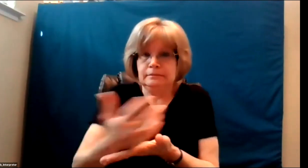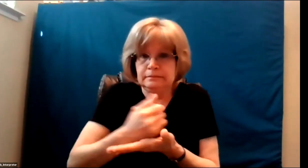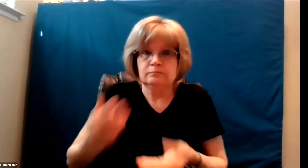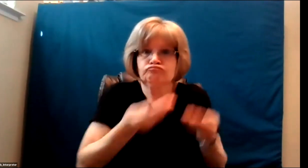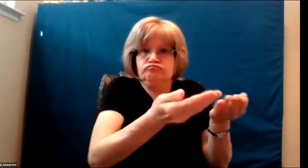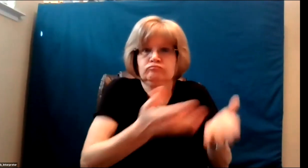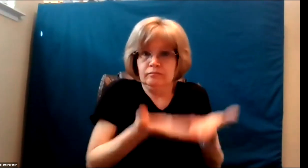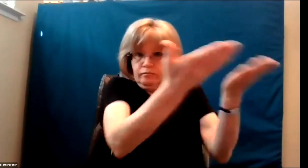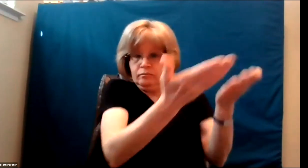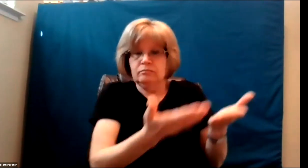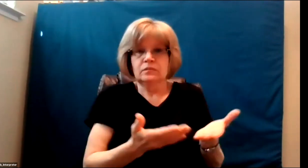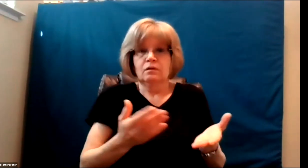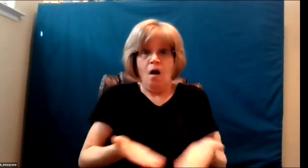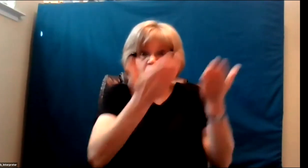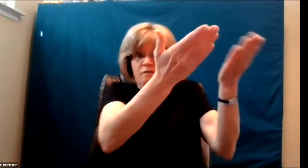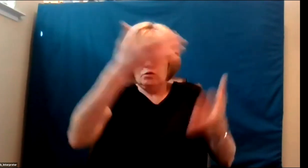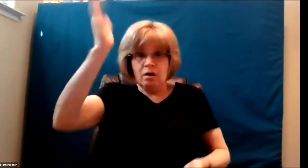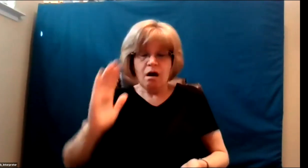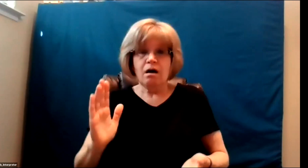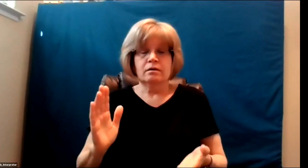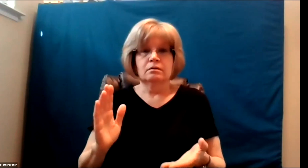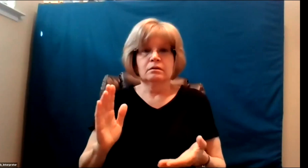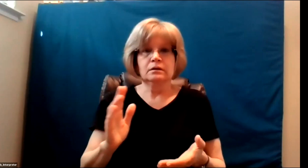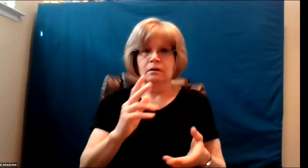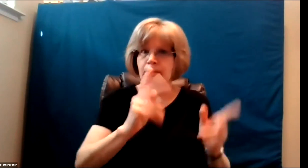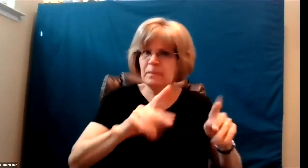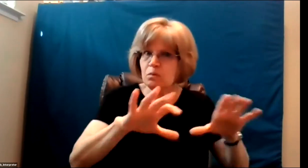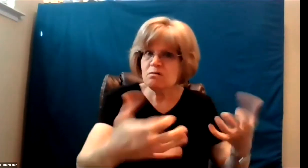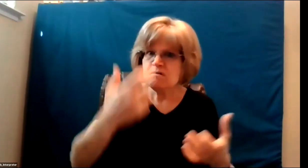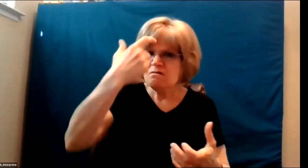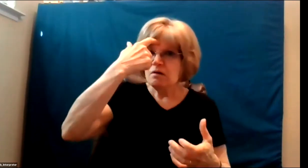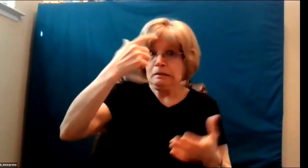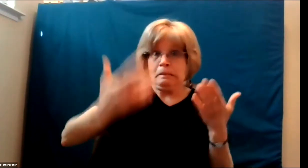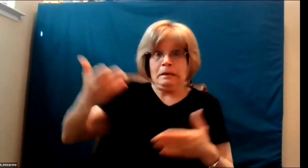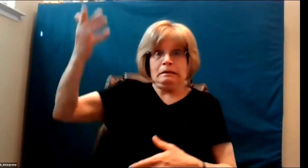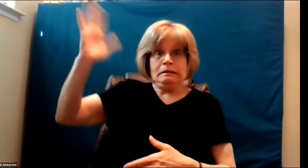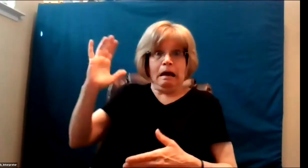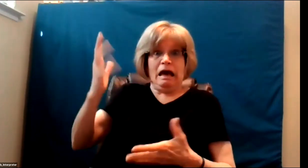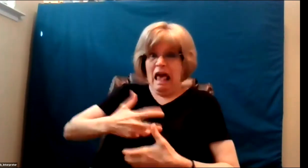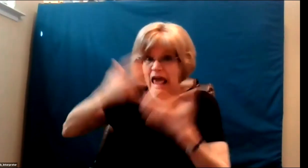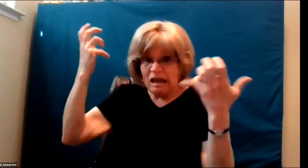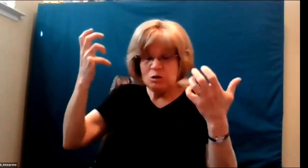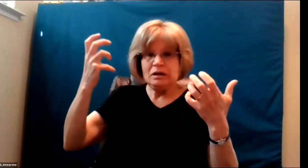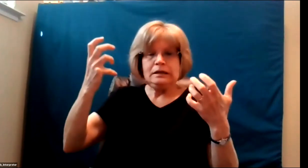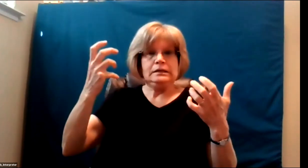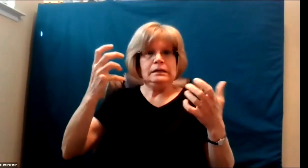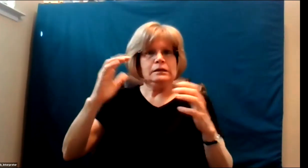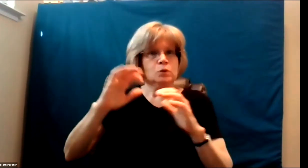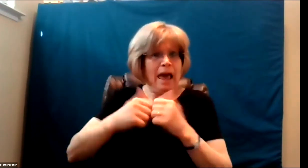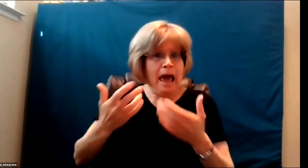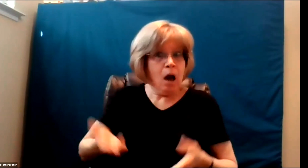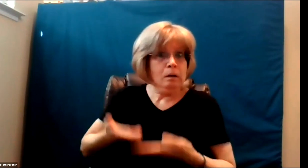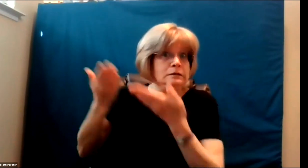why this plague was sent, how could the chosen people apologize and placate